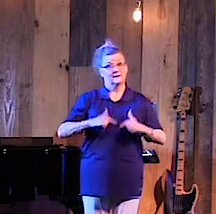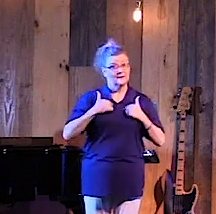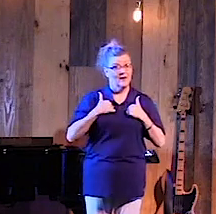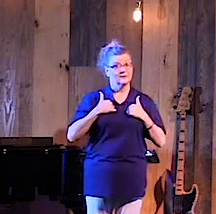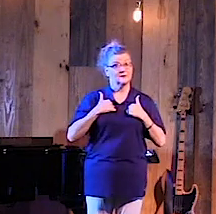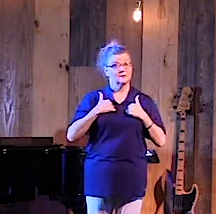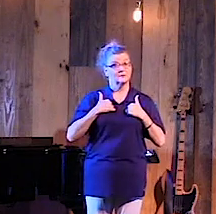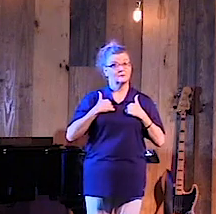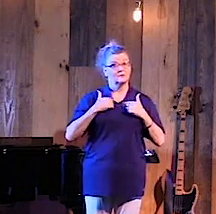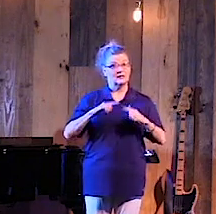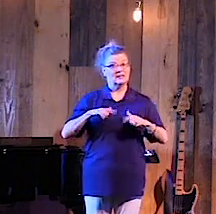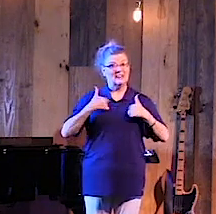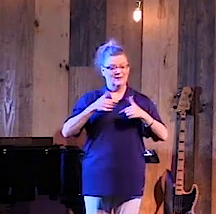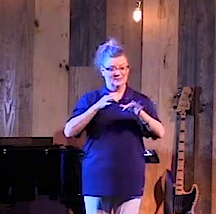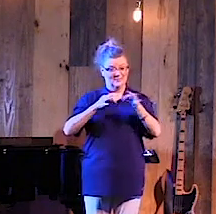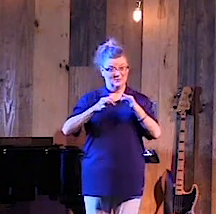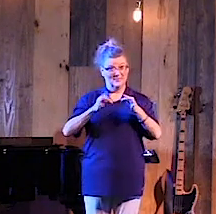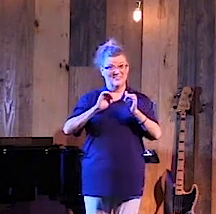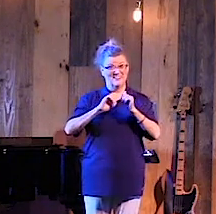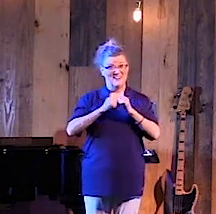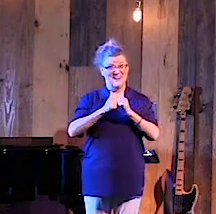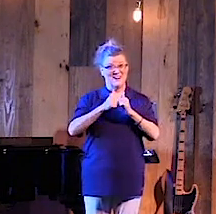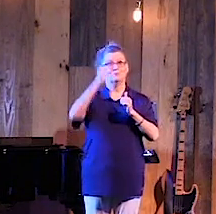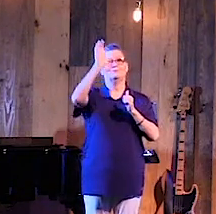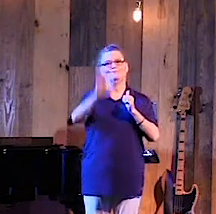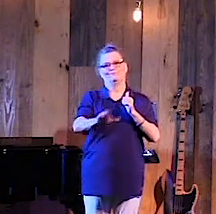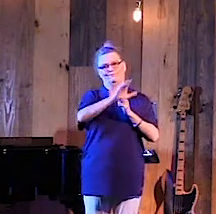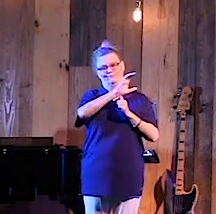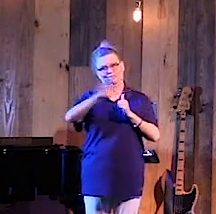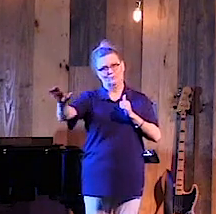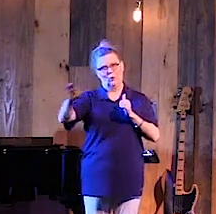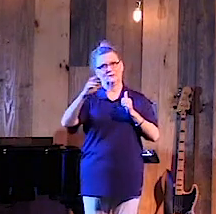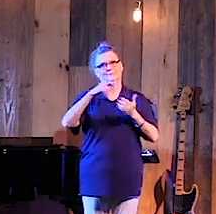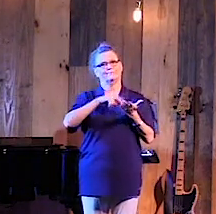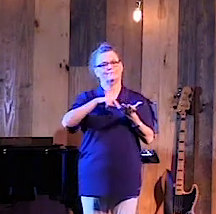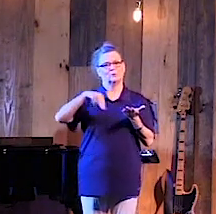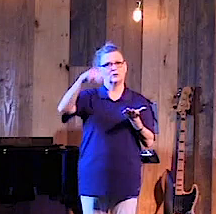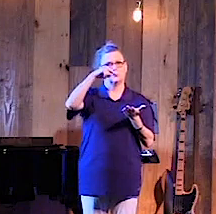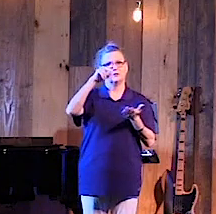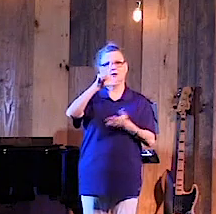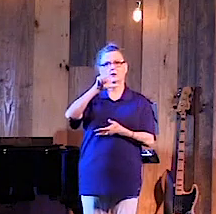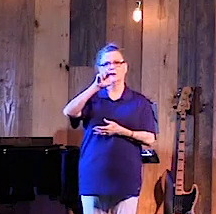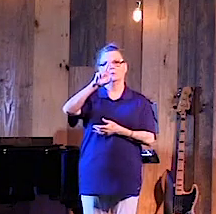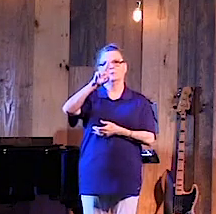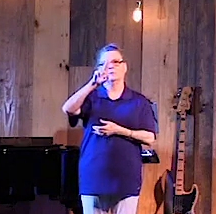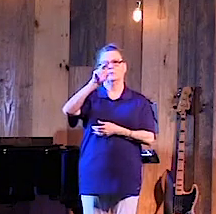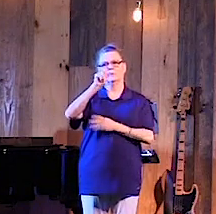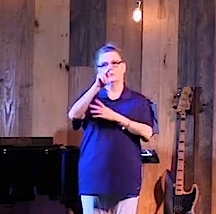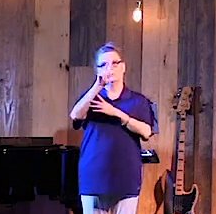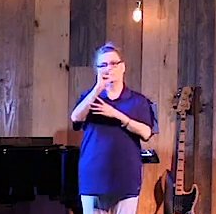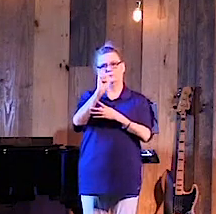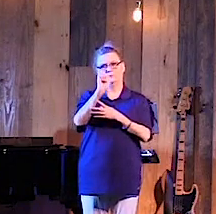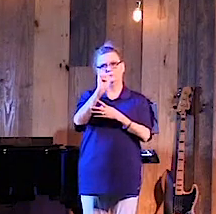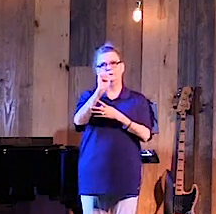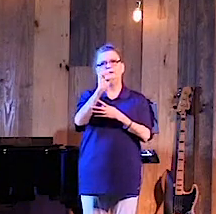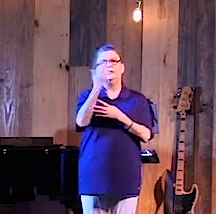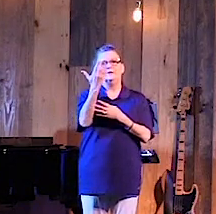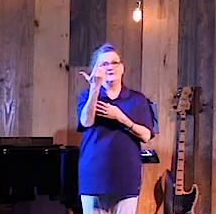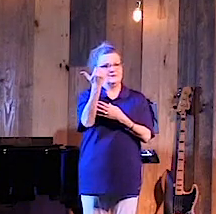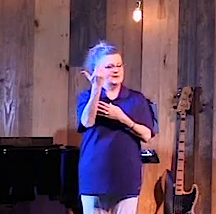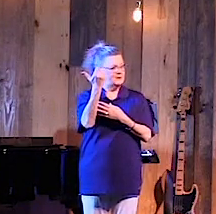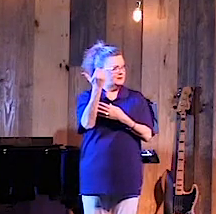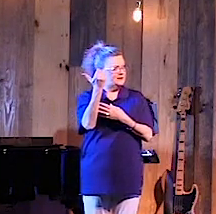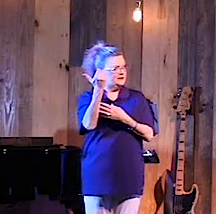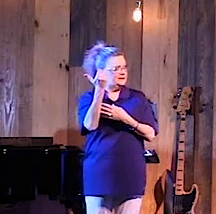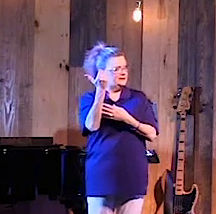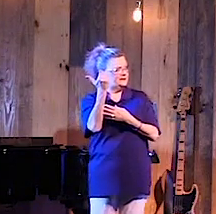by the cross and resurrection. So let's all turn to Luke chapter 15 in our Bibles. If you can find a copy of God's Word, maybe on